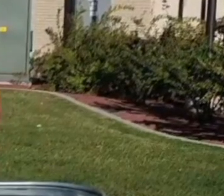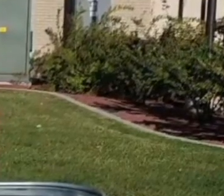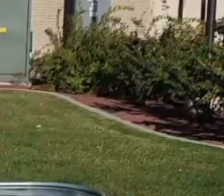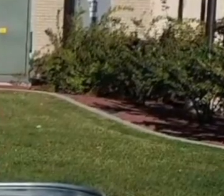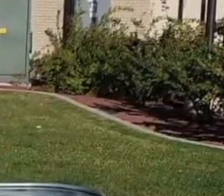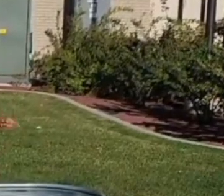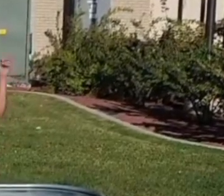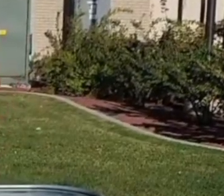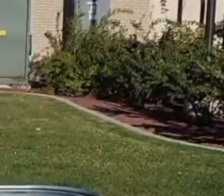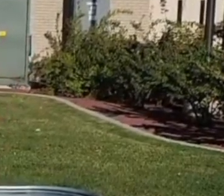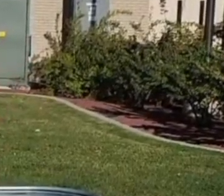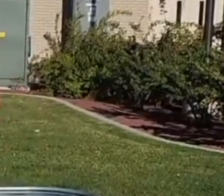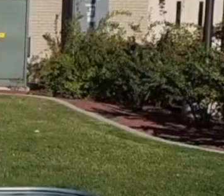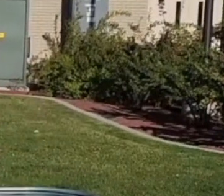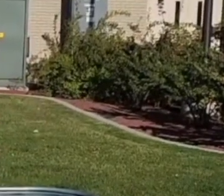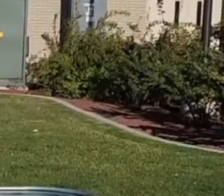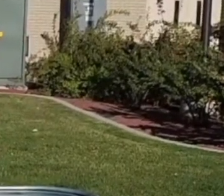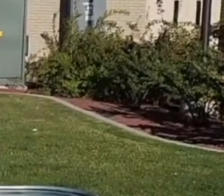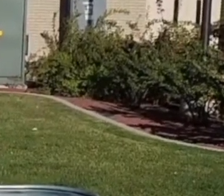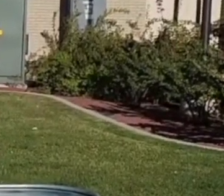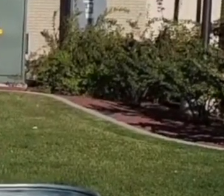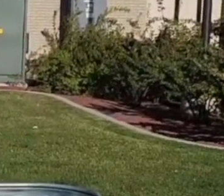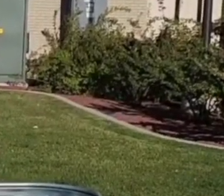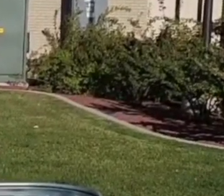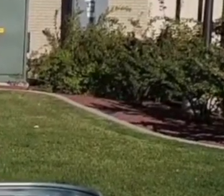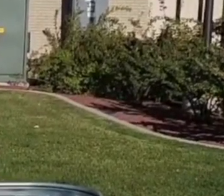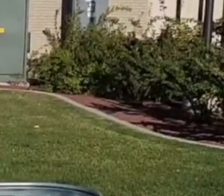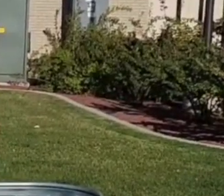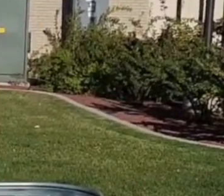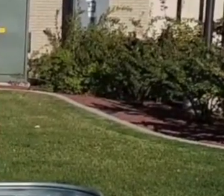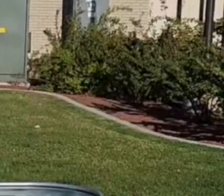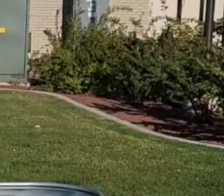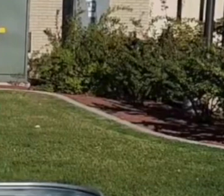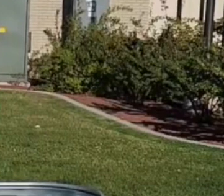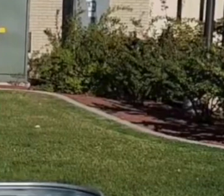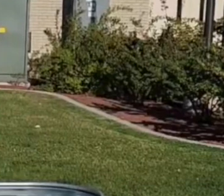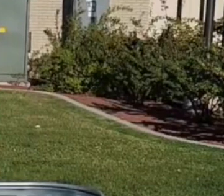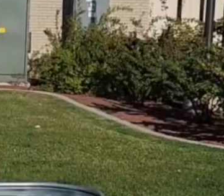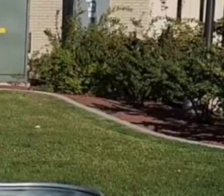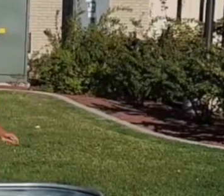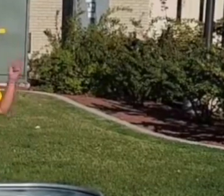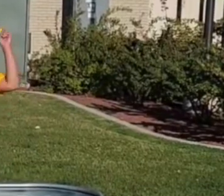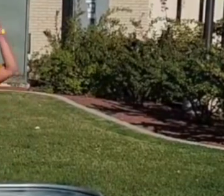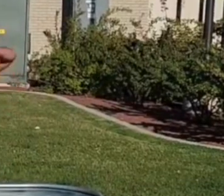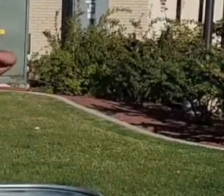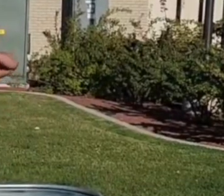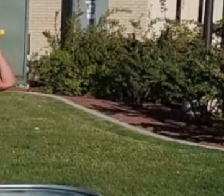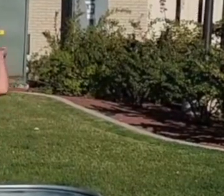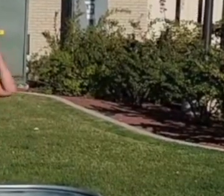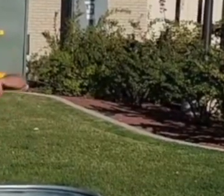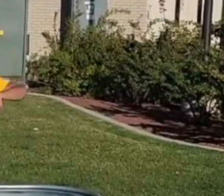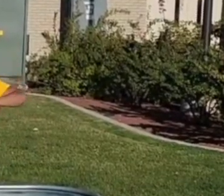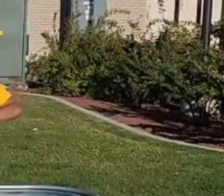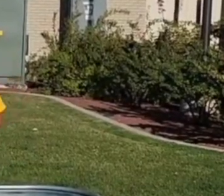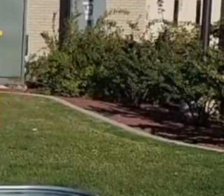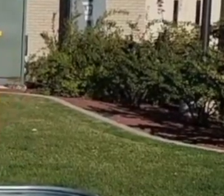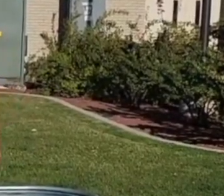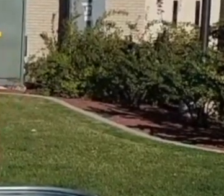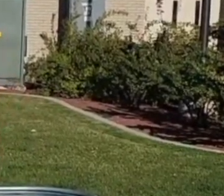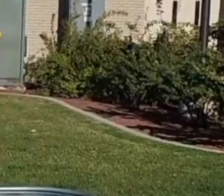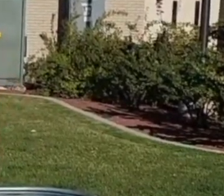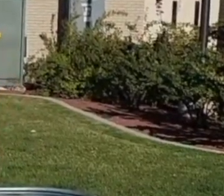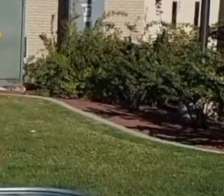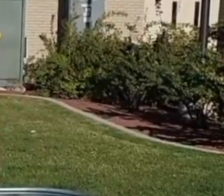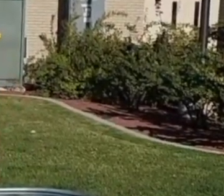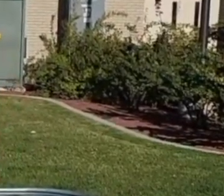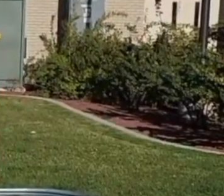Youth, 7th through 12th grade, we are meeting first and third Sunday of the month. This month, in October,